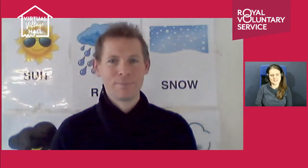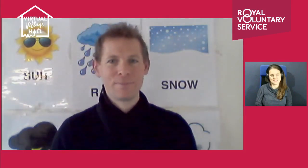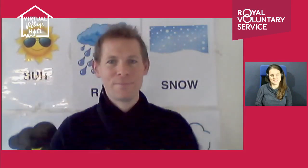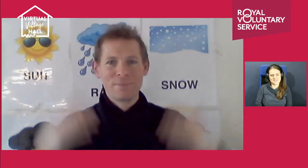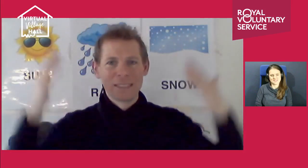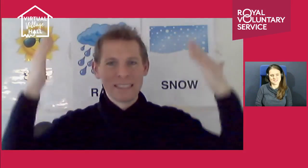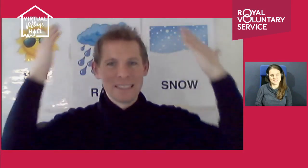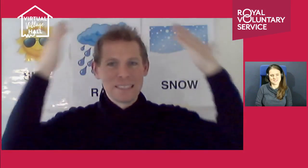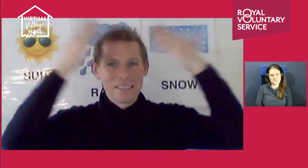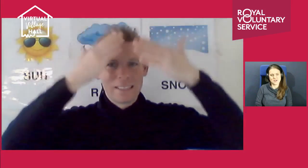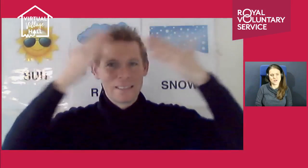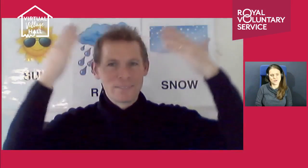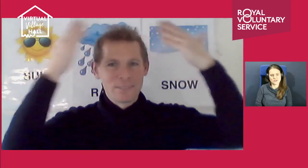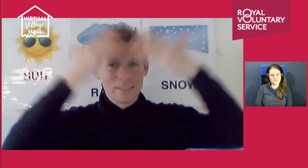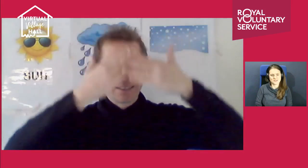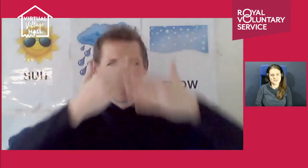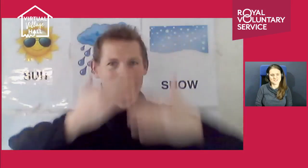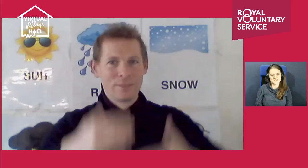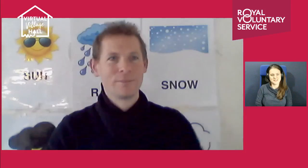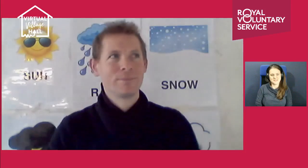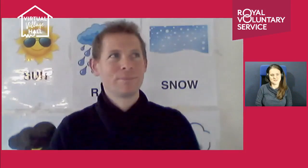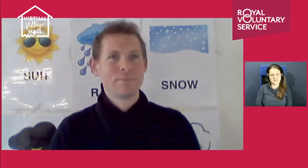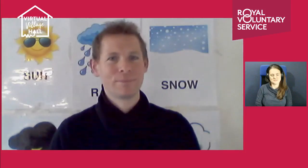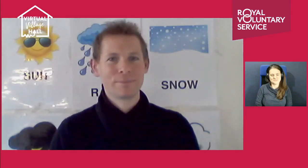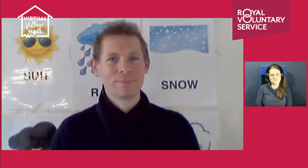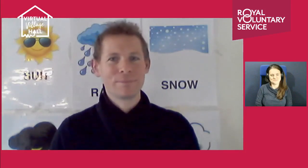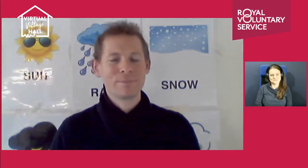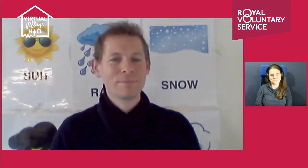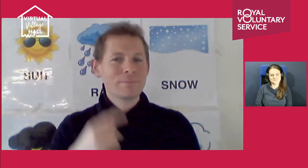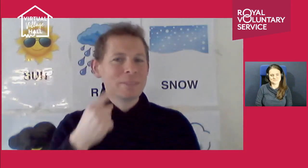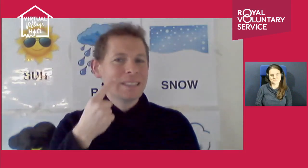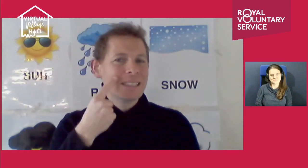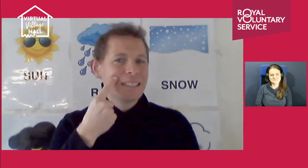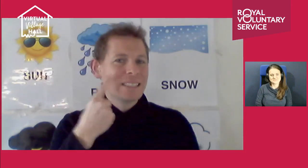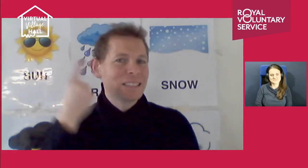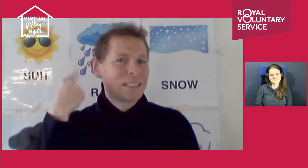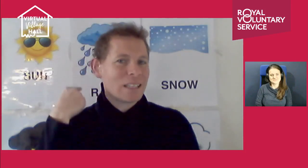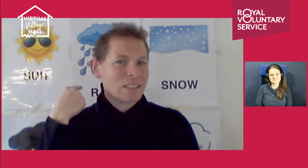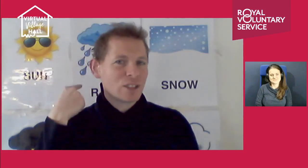evening, or in Northern Ireland, evening,